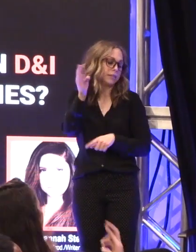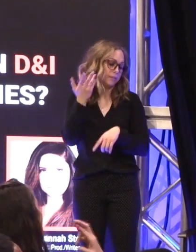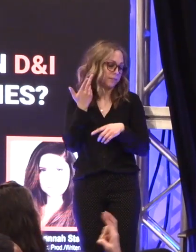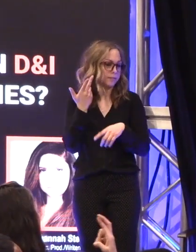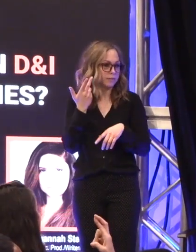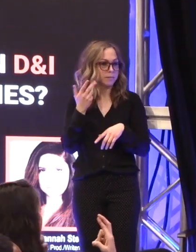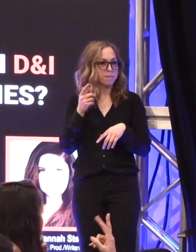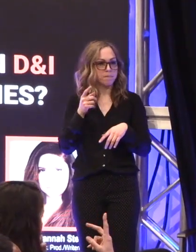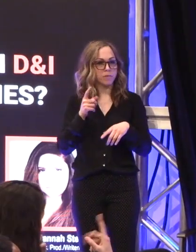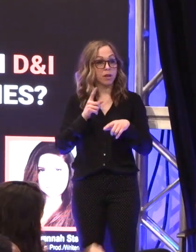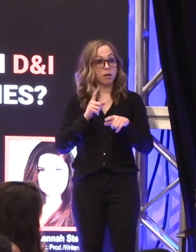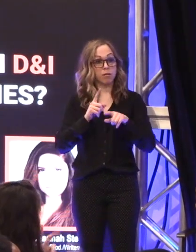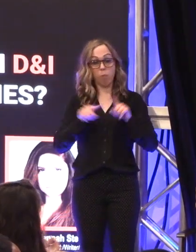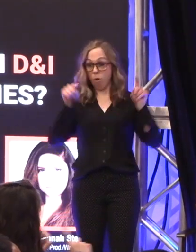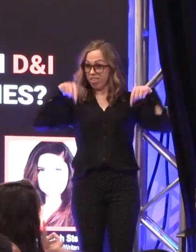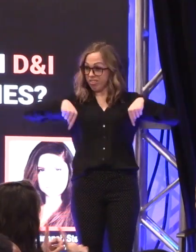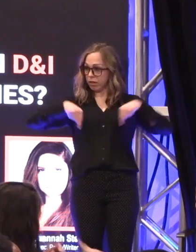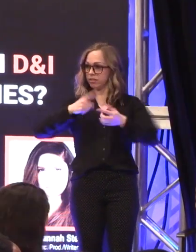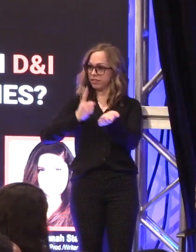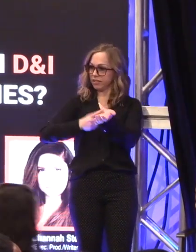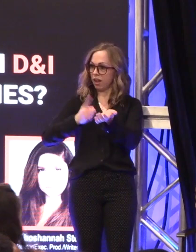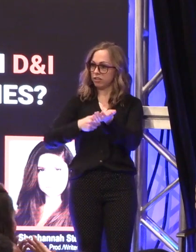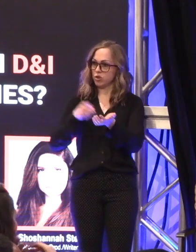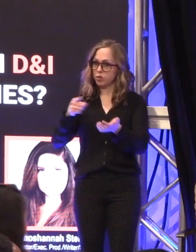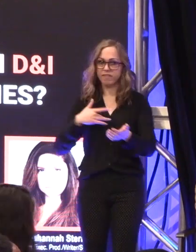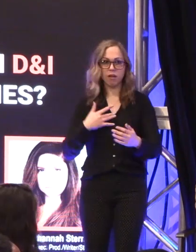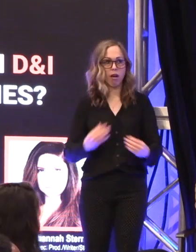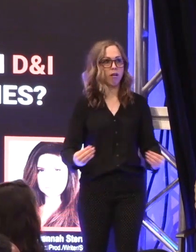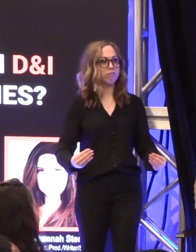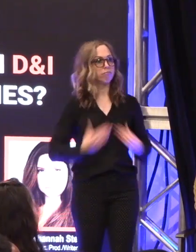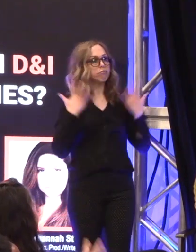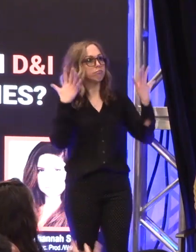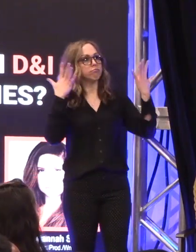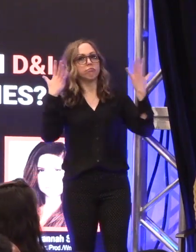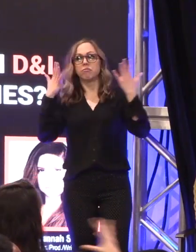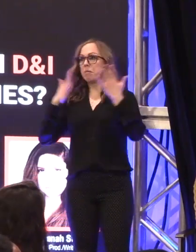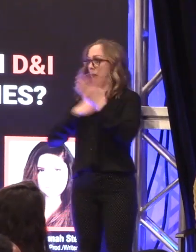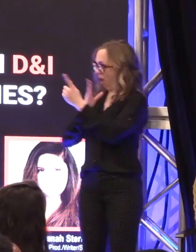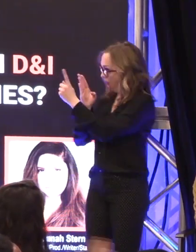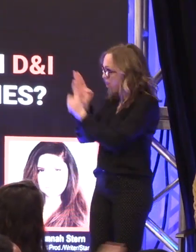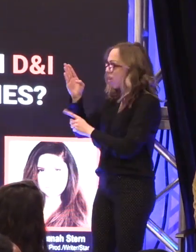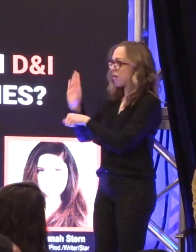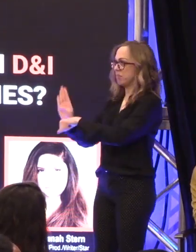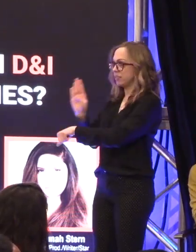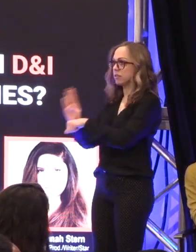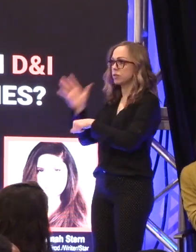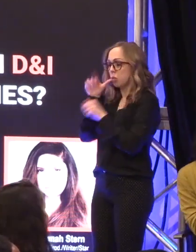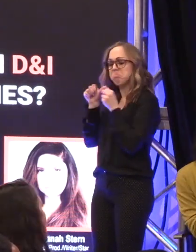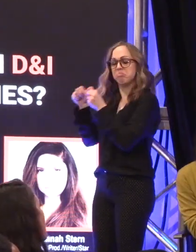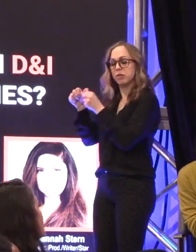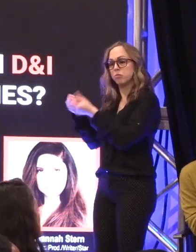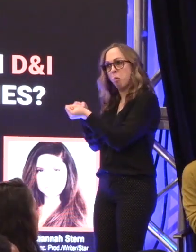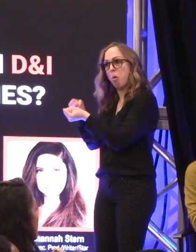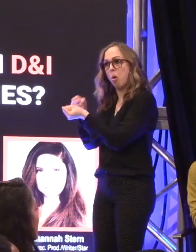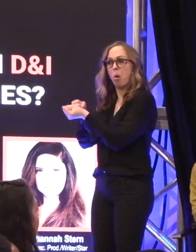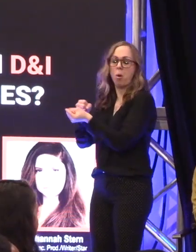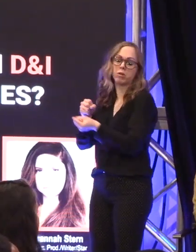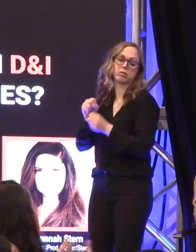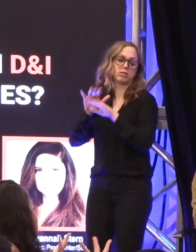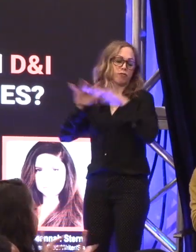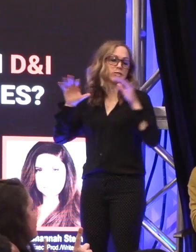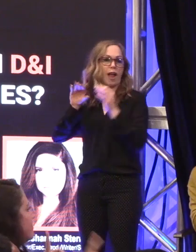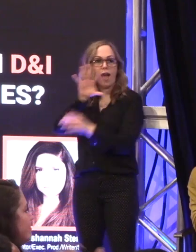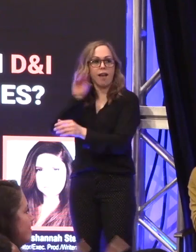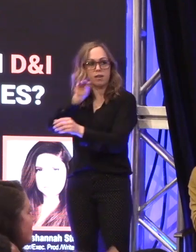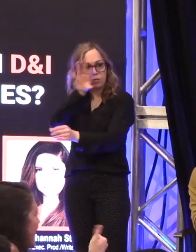that this conversation inspires you to continue D&I efforts in your respective areas. So I want to start off by asking